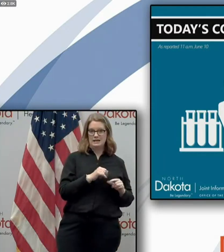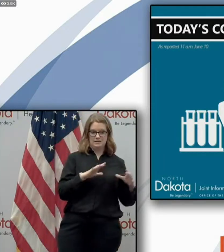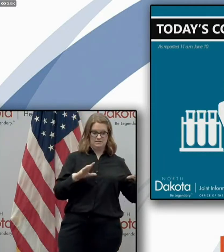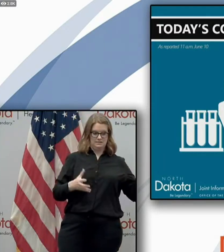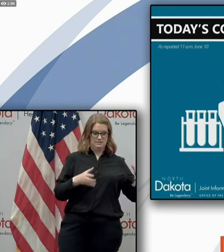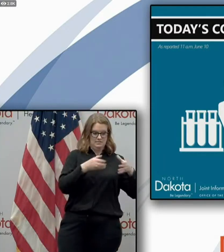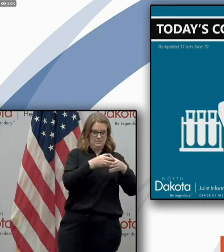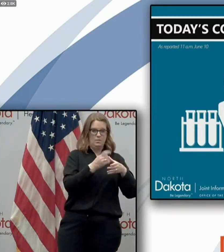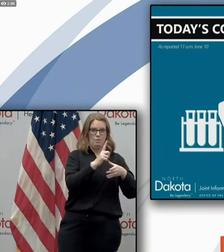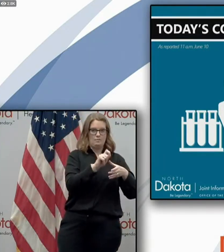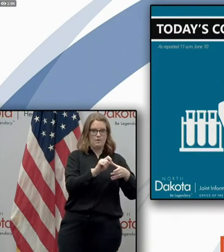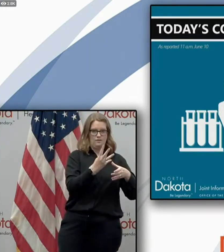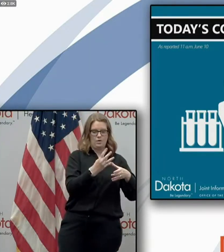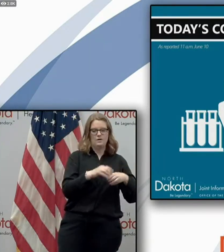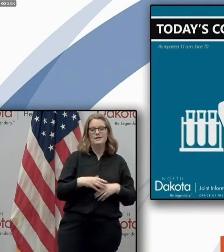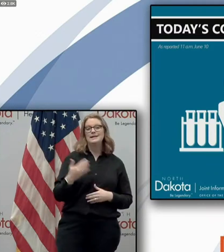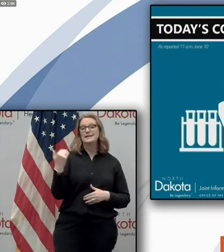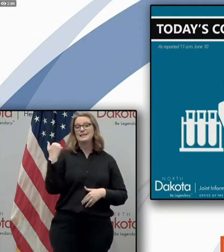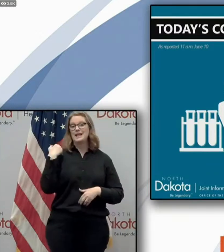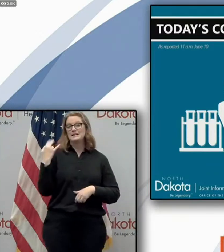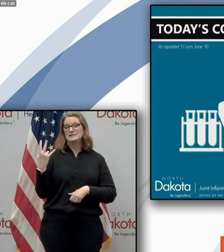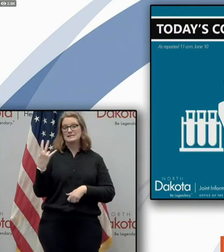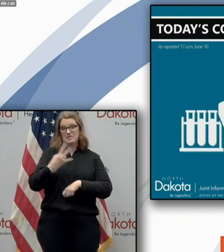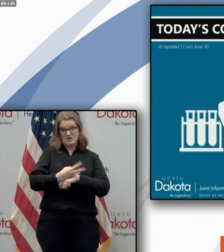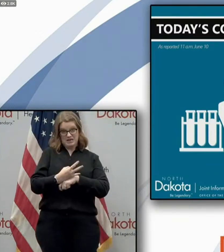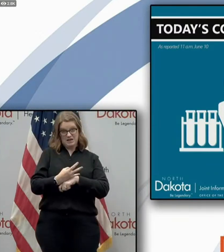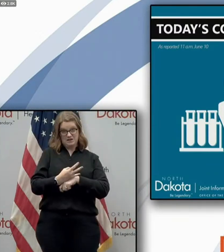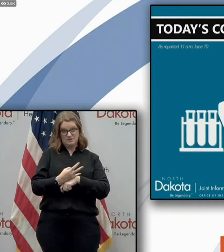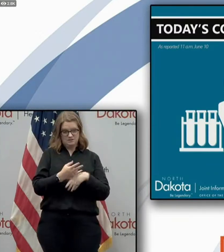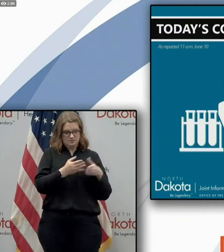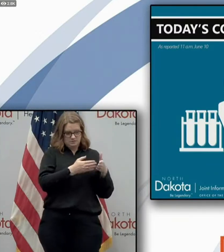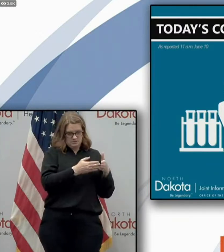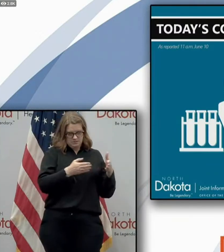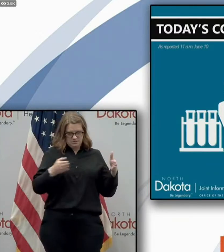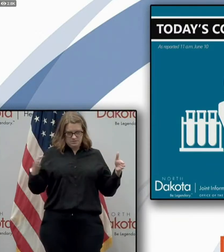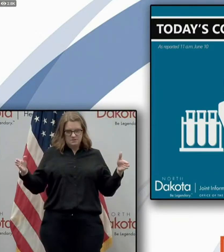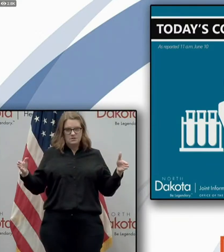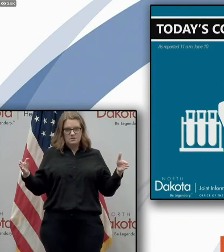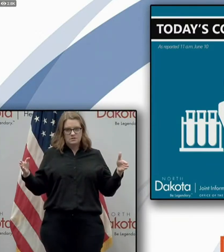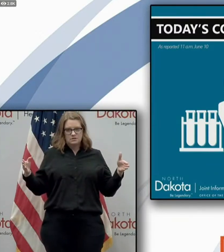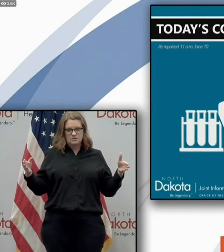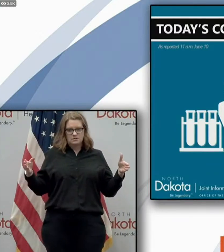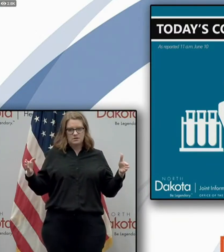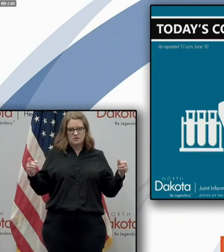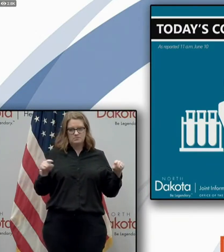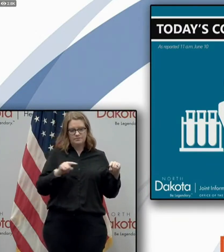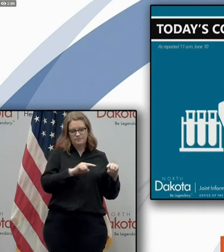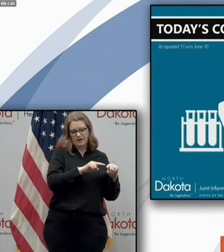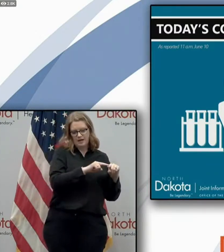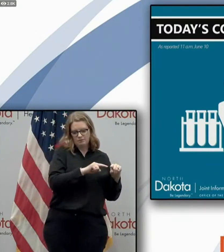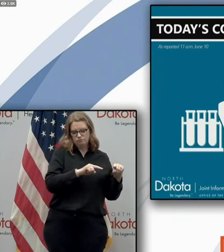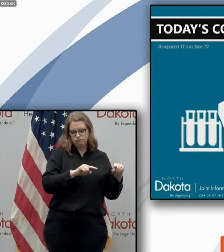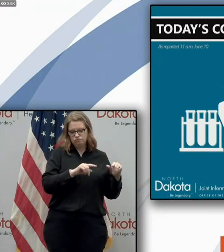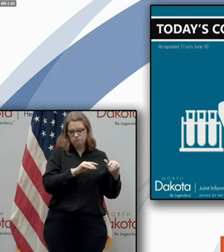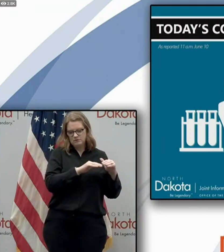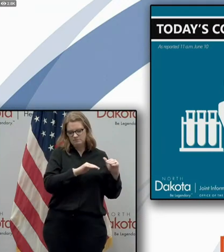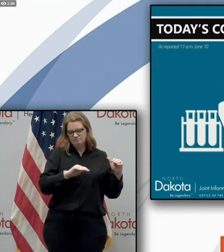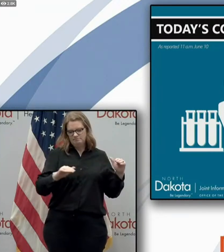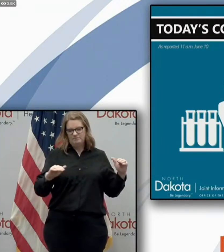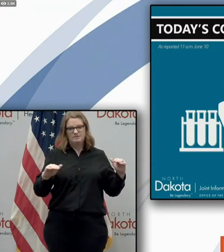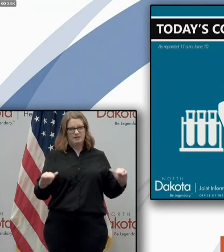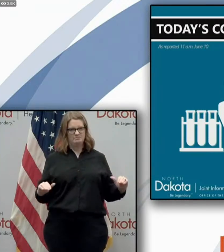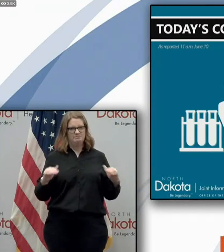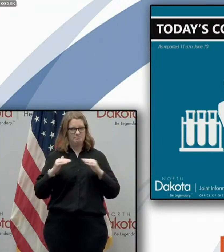last 7 days, the majority of that trend line has been well below